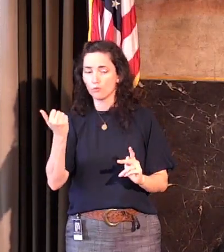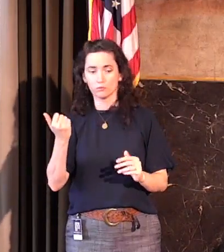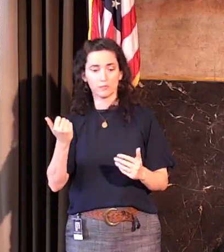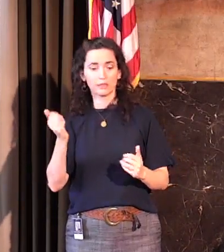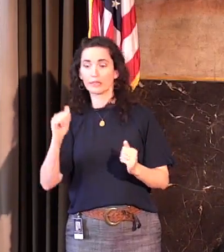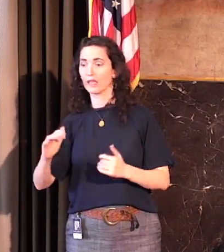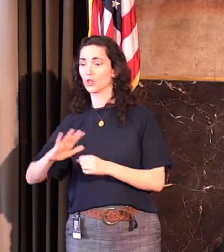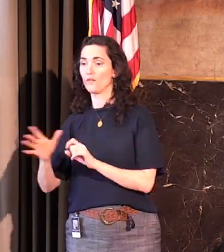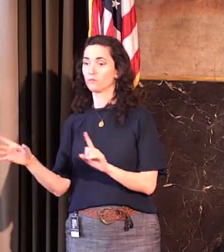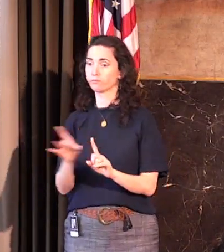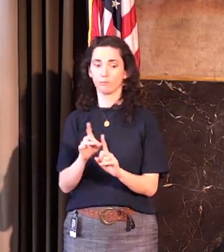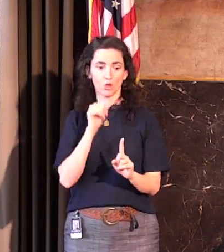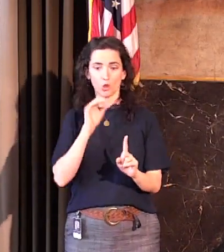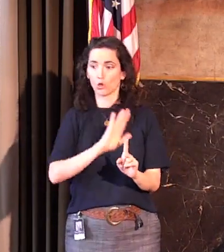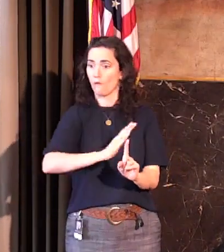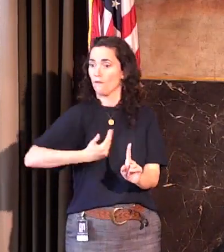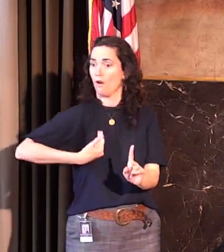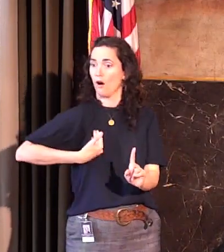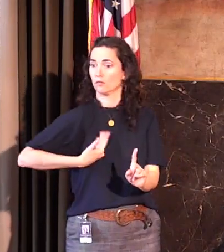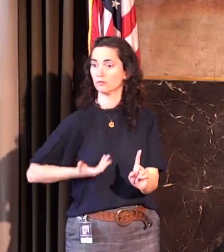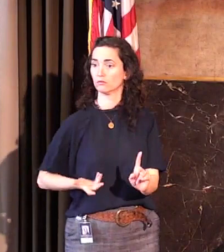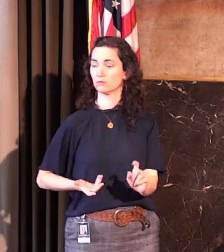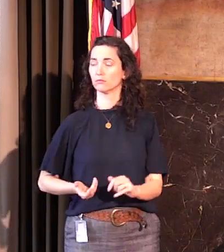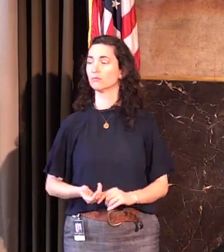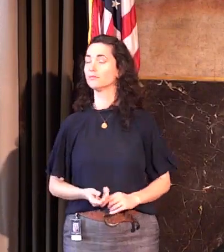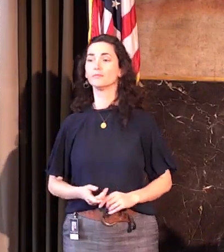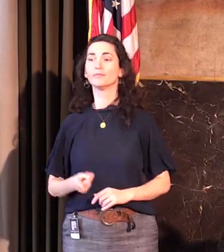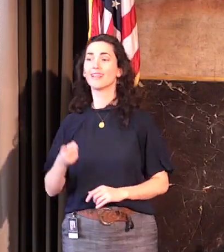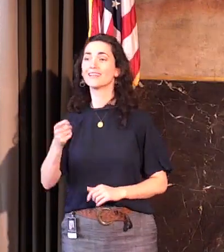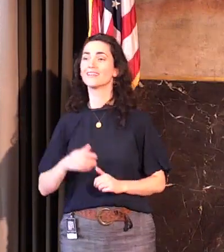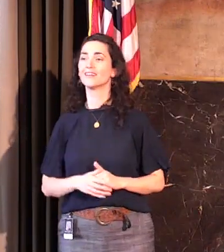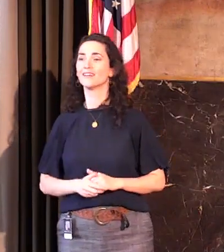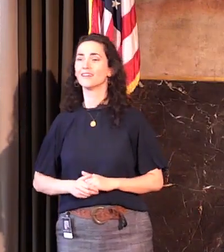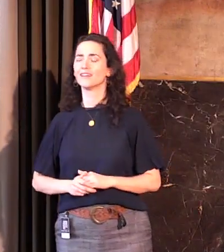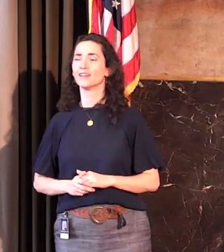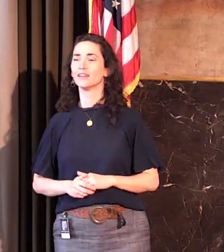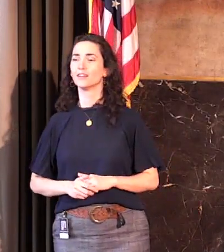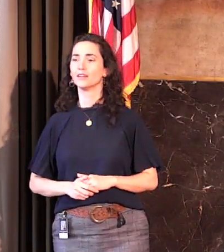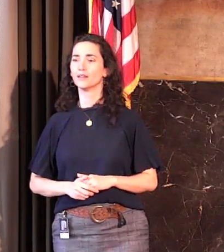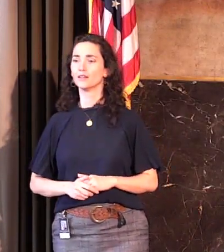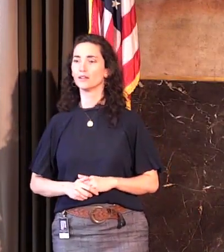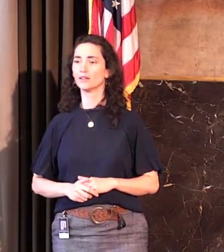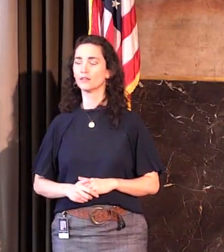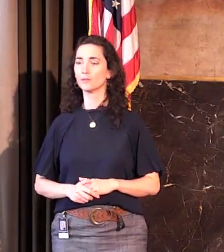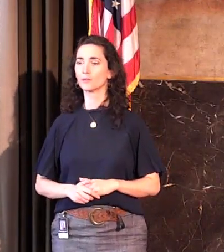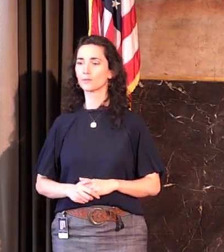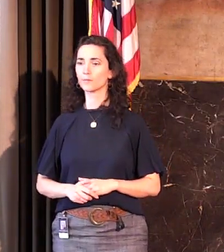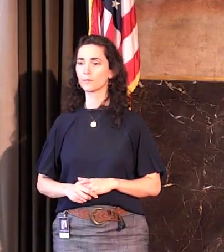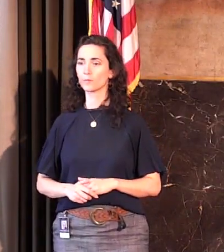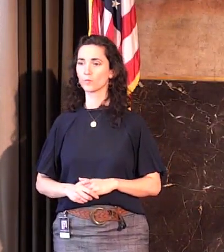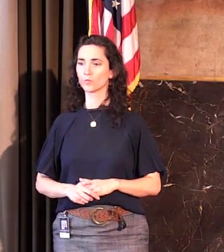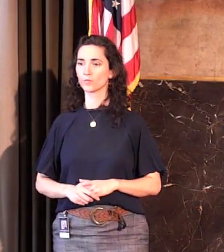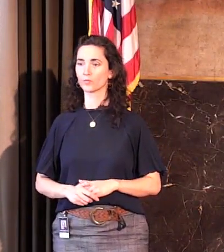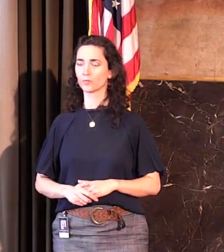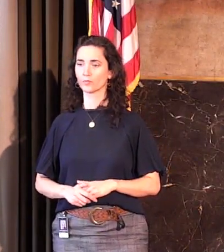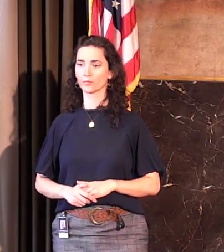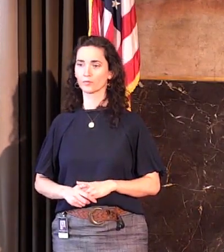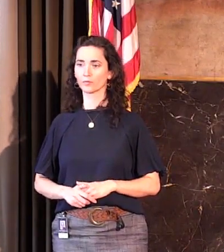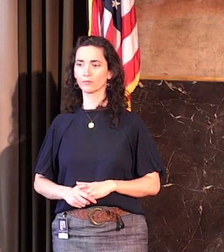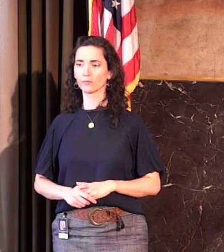fault of their own. Yes. Go ahead. Governor, I'm not sure if you heard this week